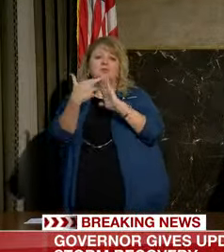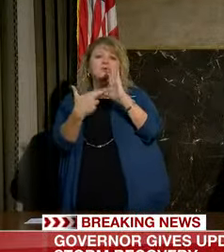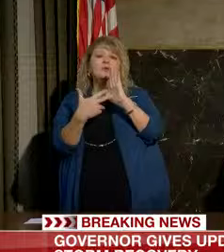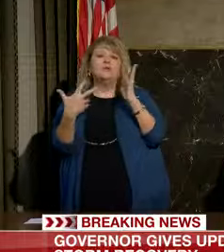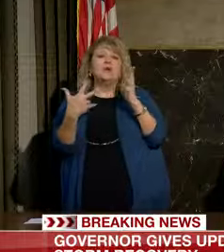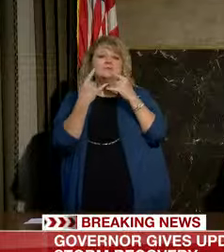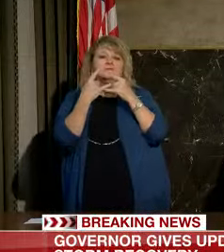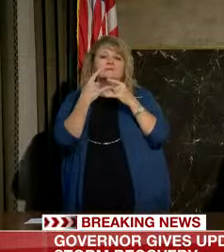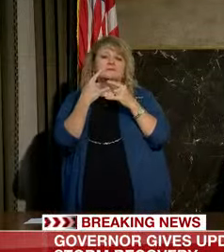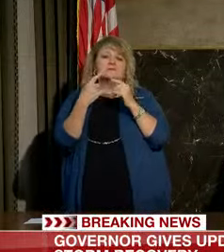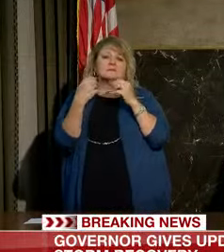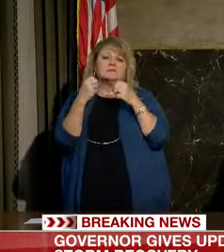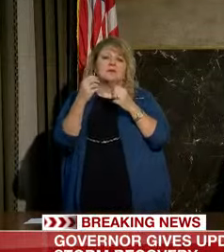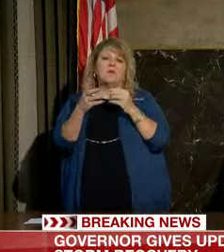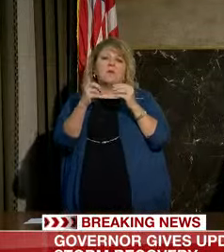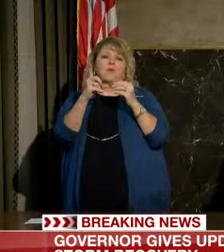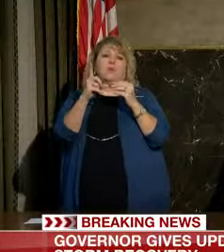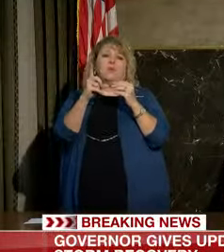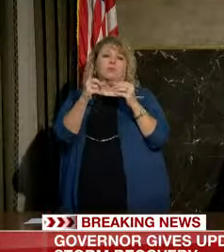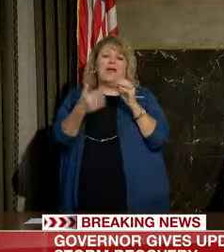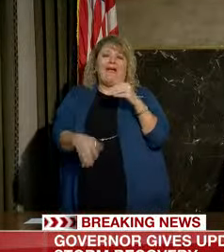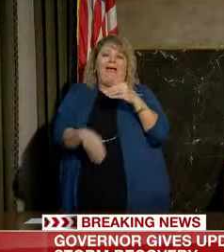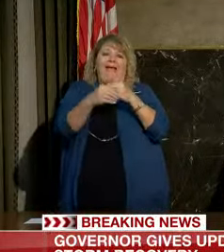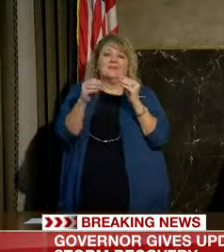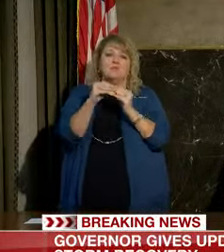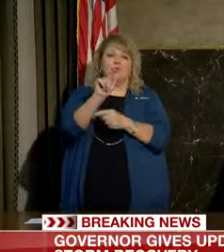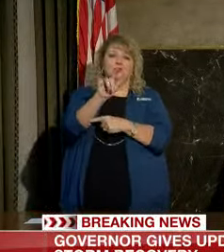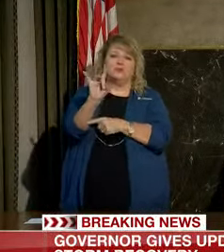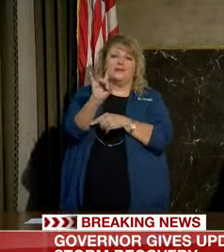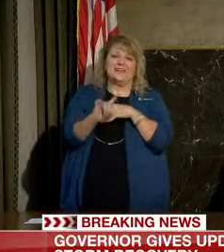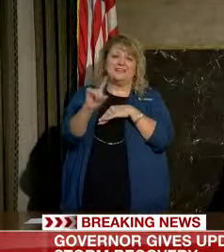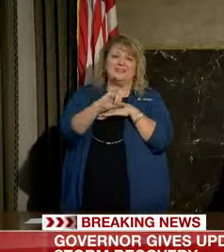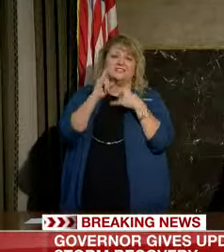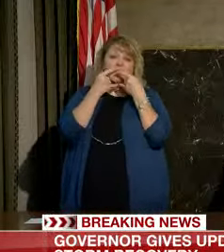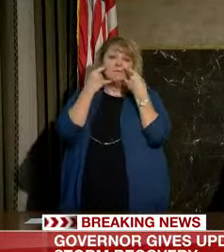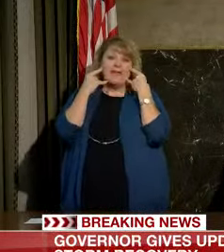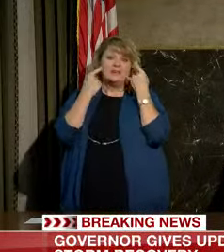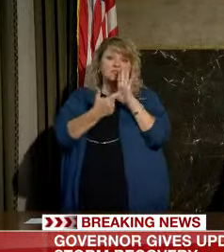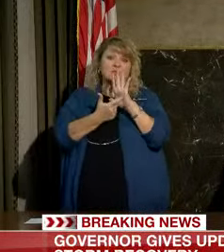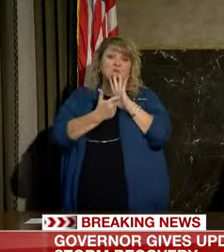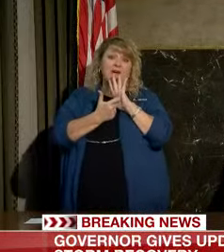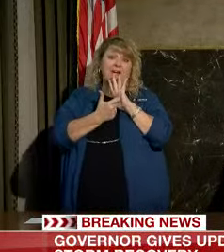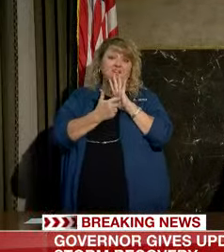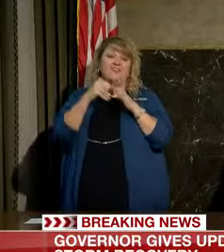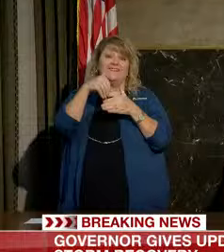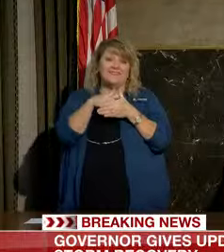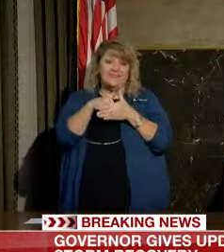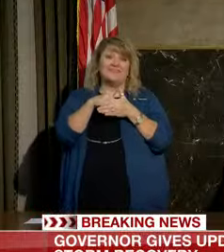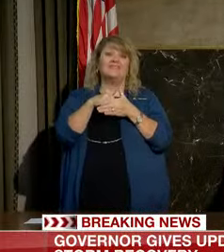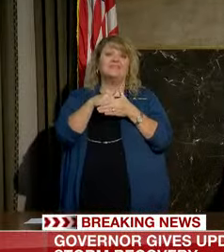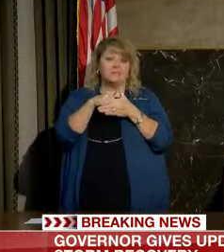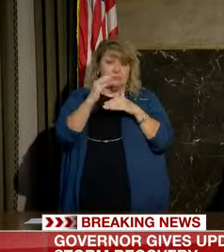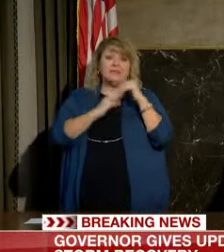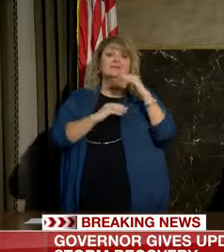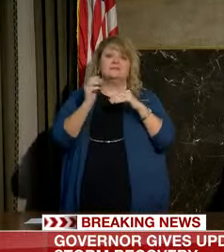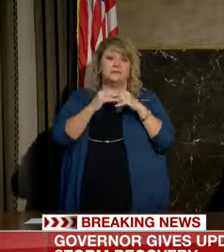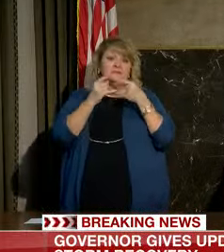days. So that is the statewide indoor mask mandate, including K through 12 schools and college